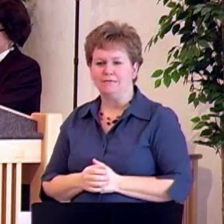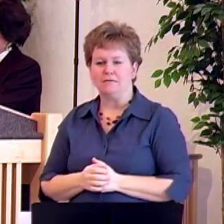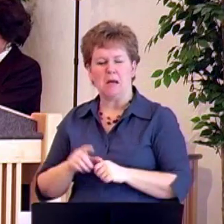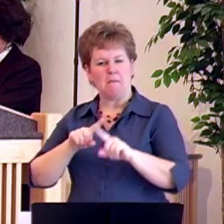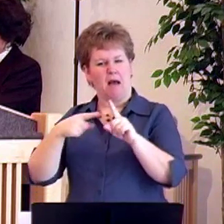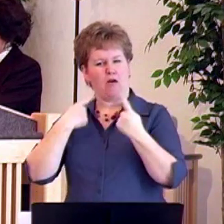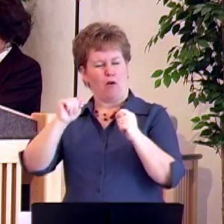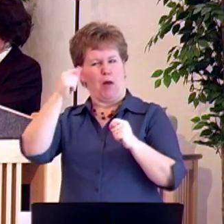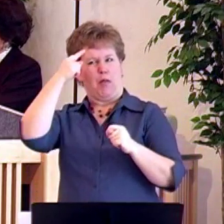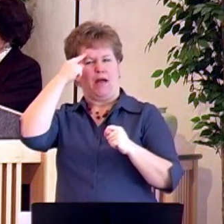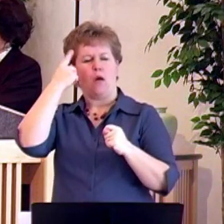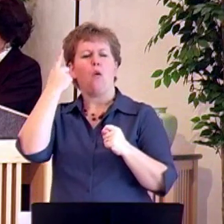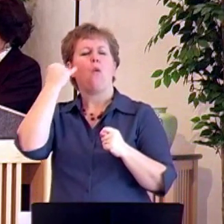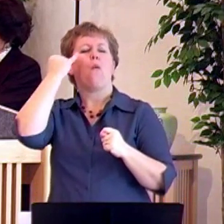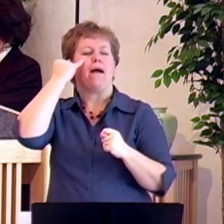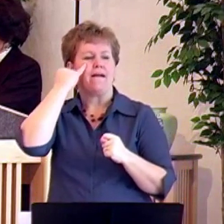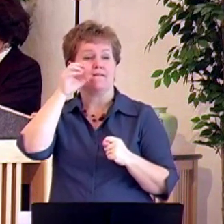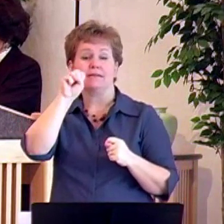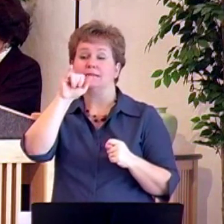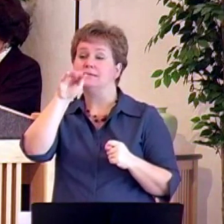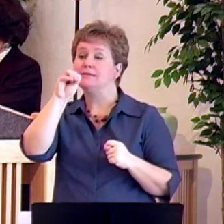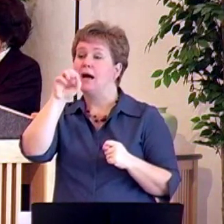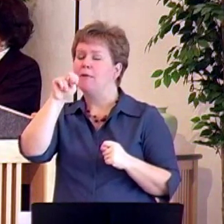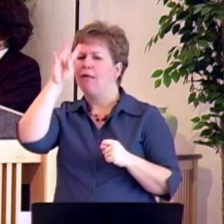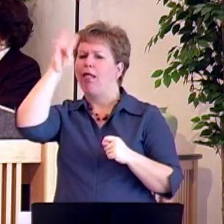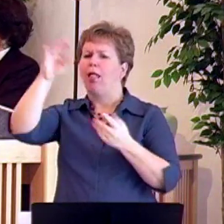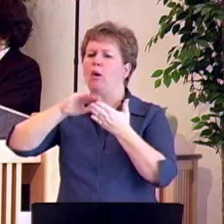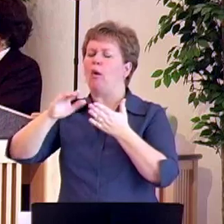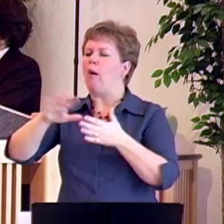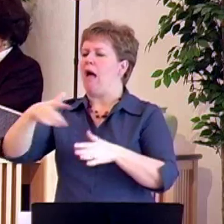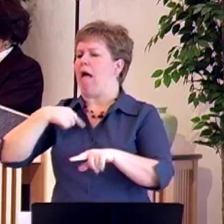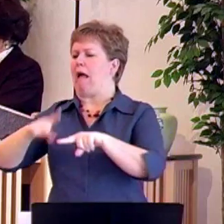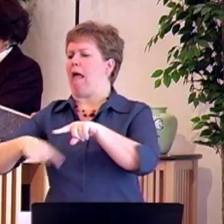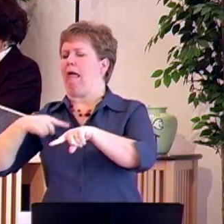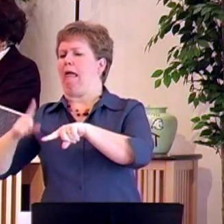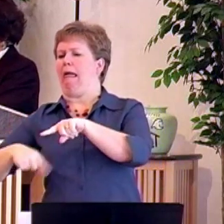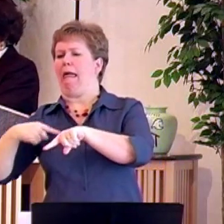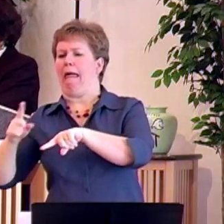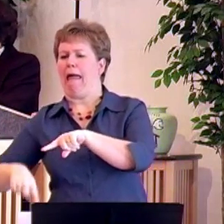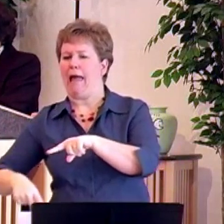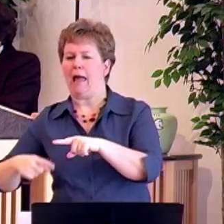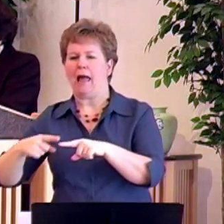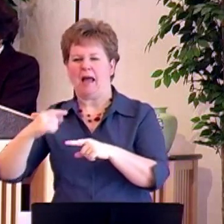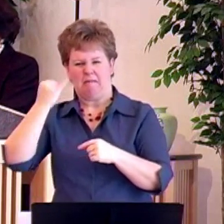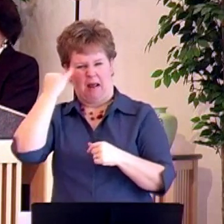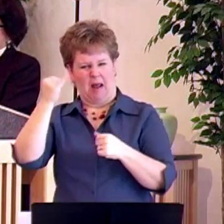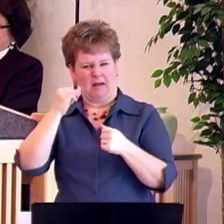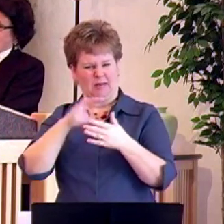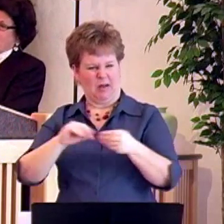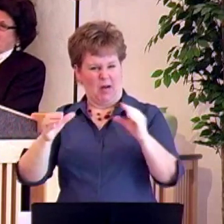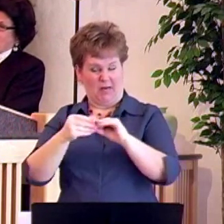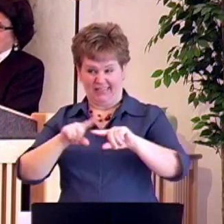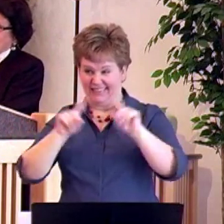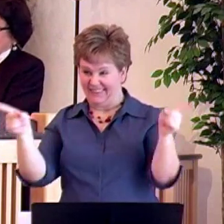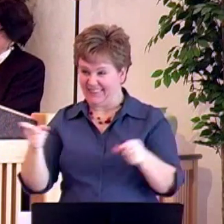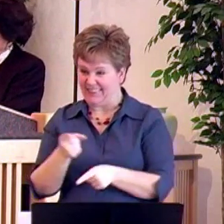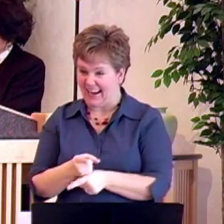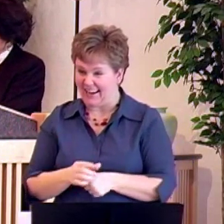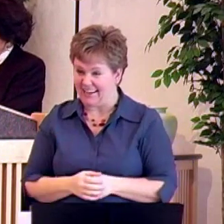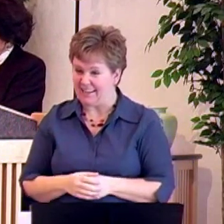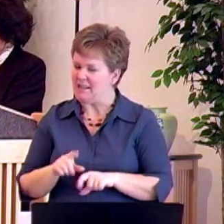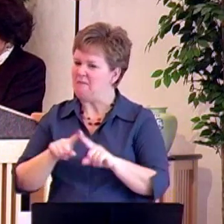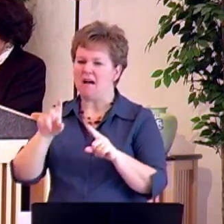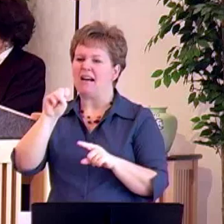given those excuses and refused to go out. That's the miracle. The hero of this story isn't Simon Peter and his